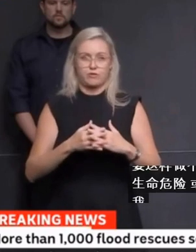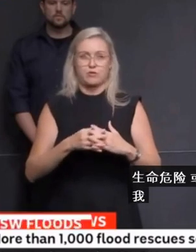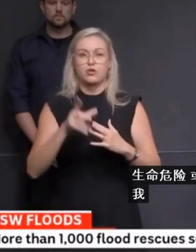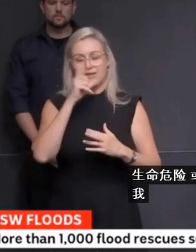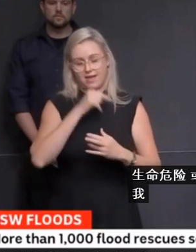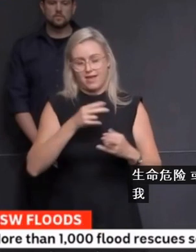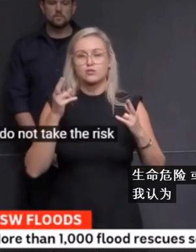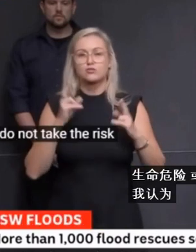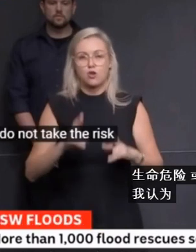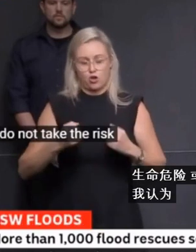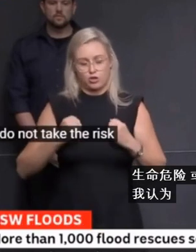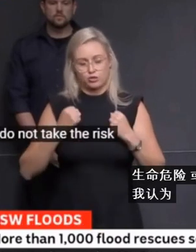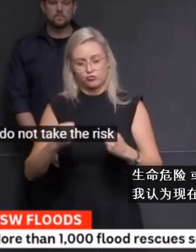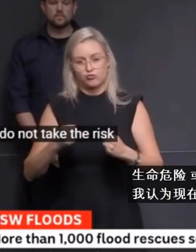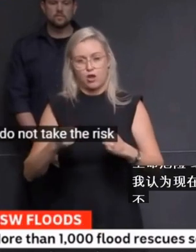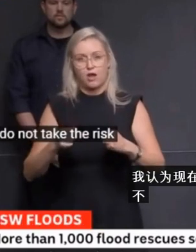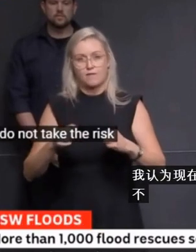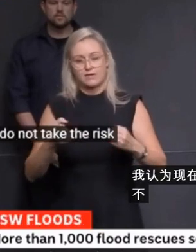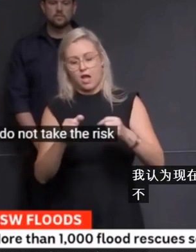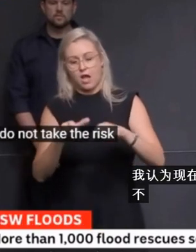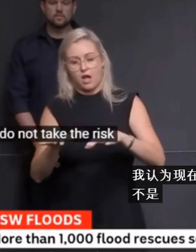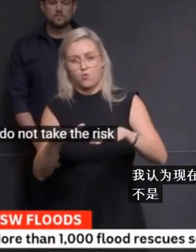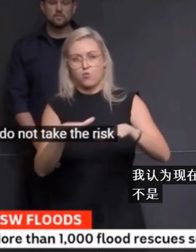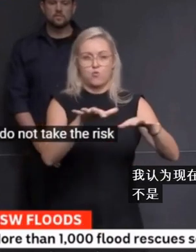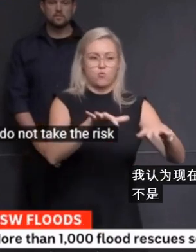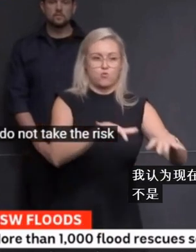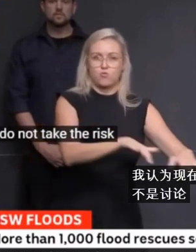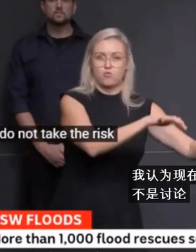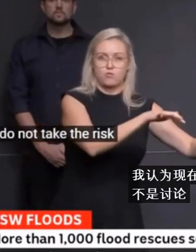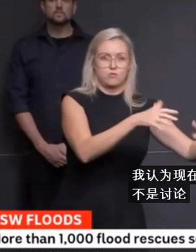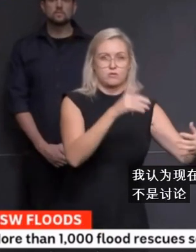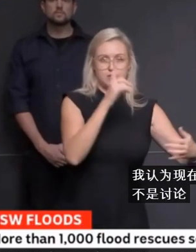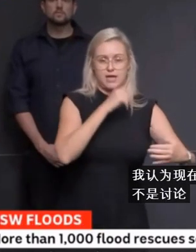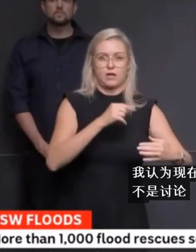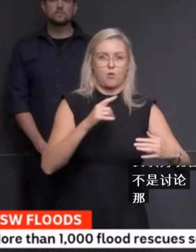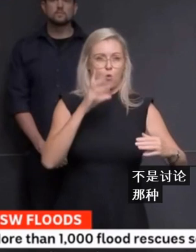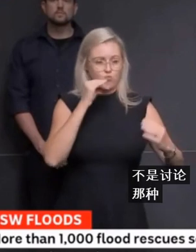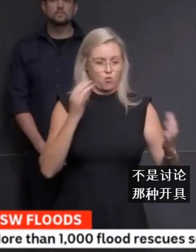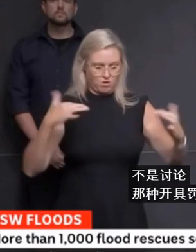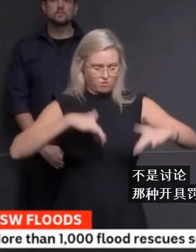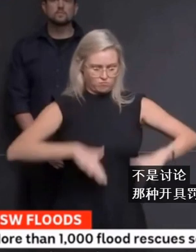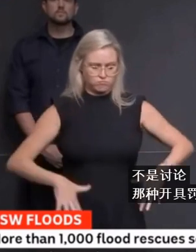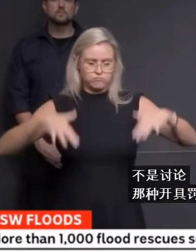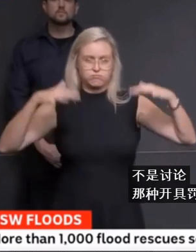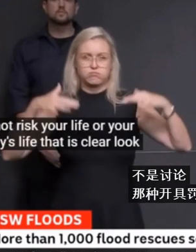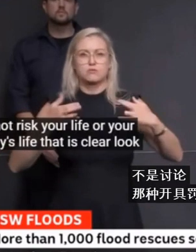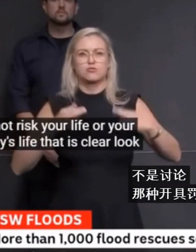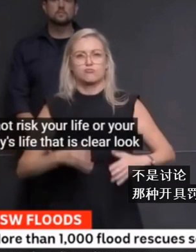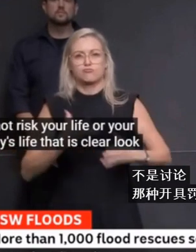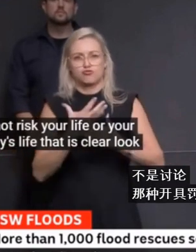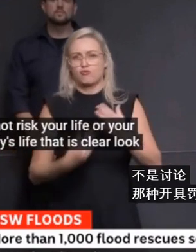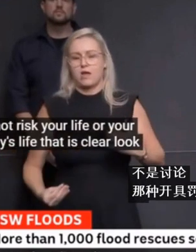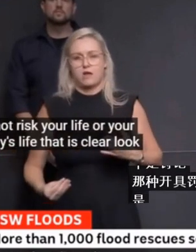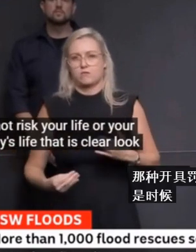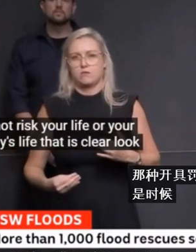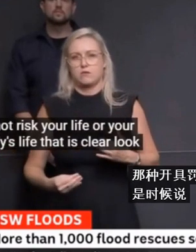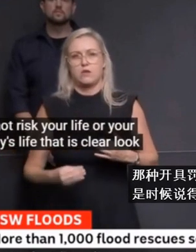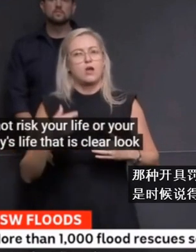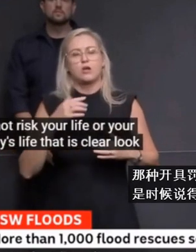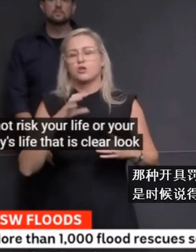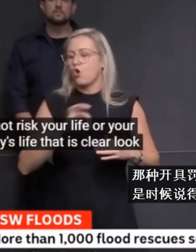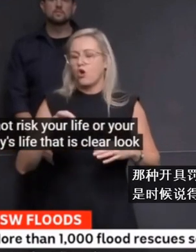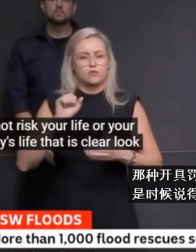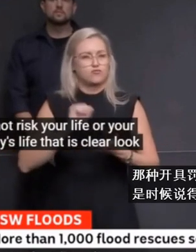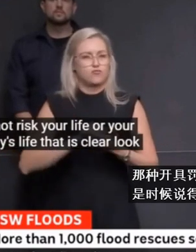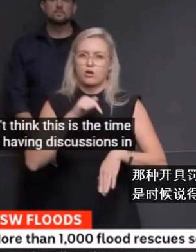clear. Look, I don't think this is the time to be having discussions in relation to bills of that sort of issuing fines. This is the time